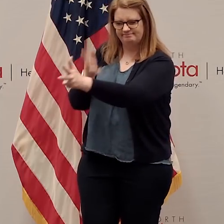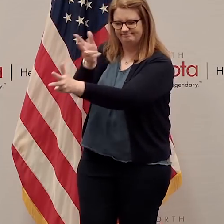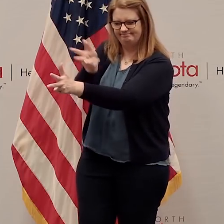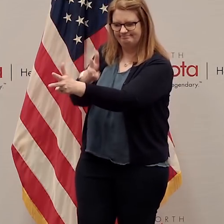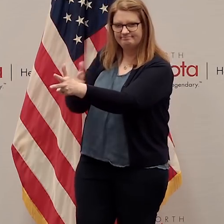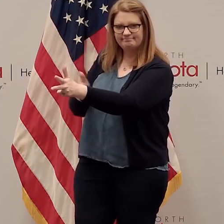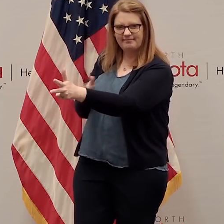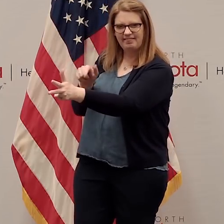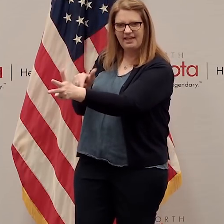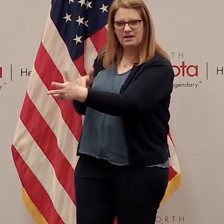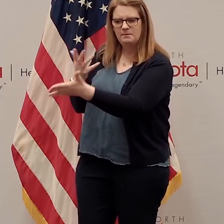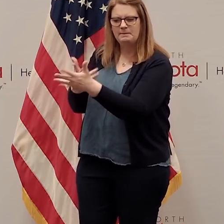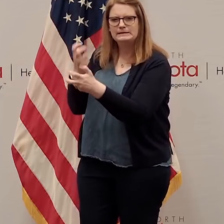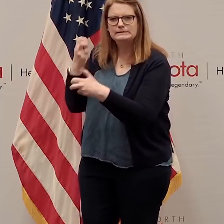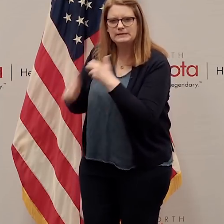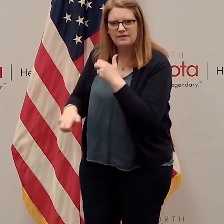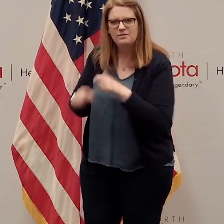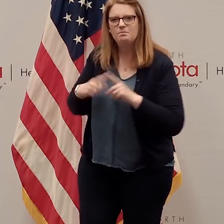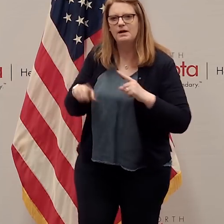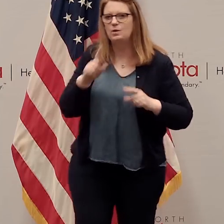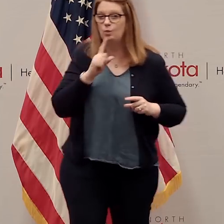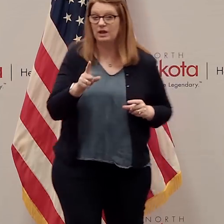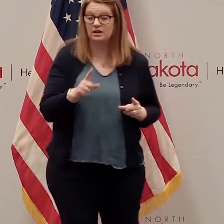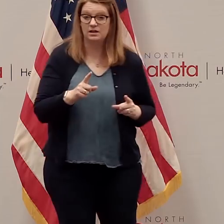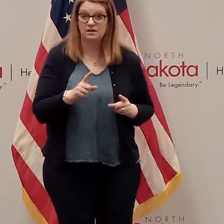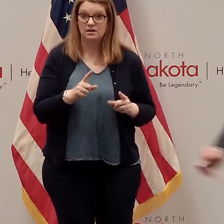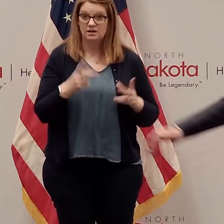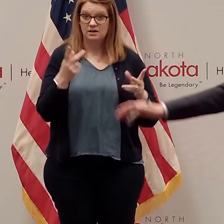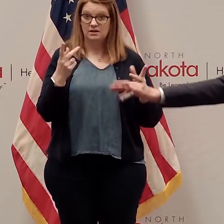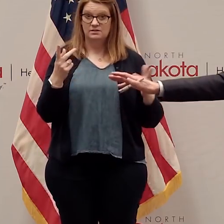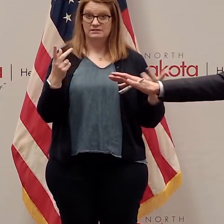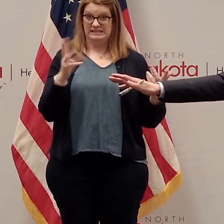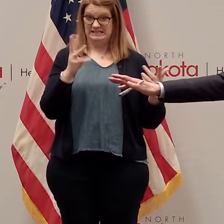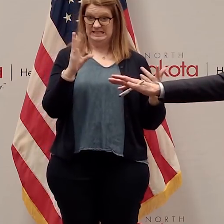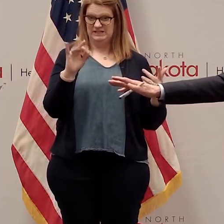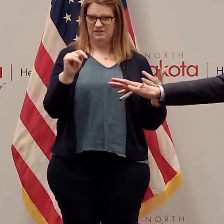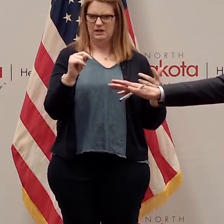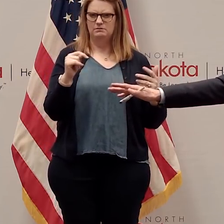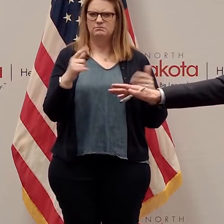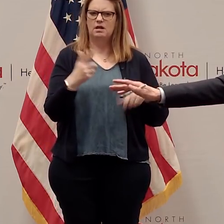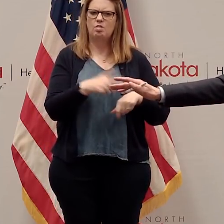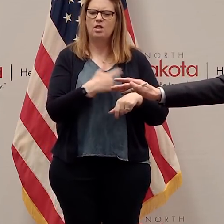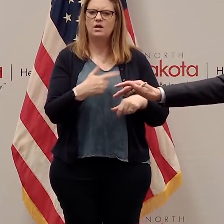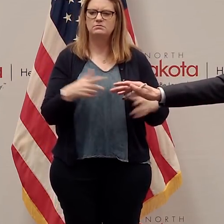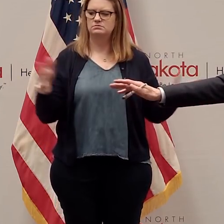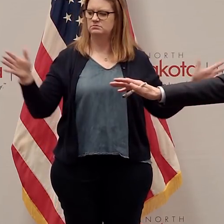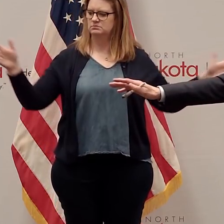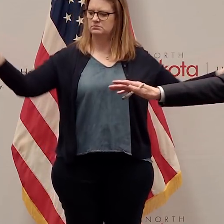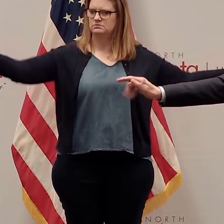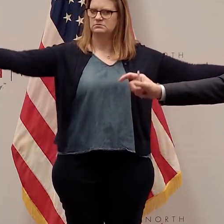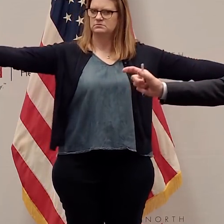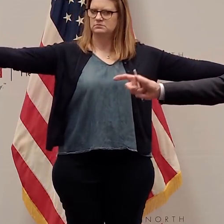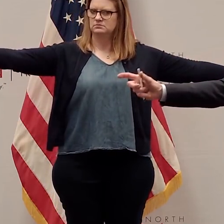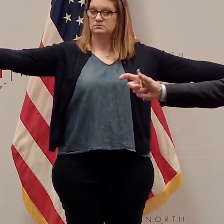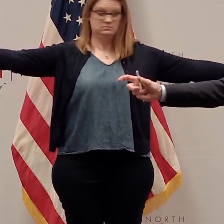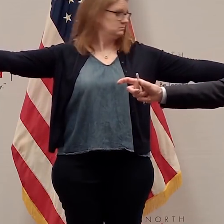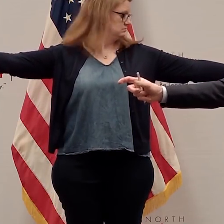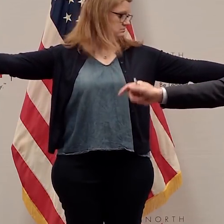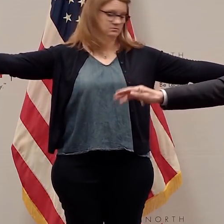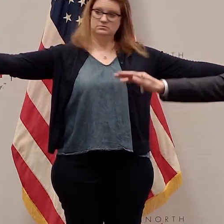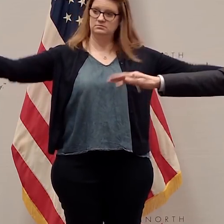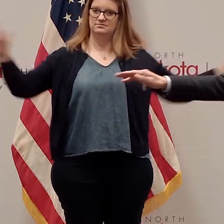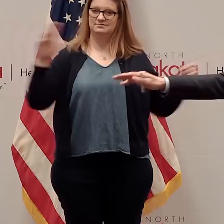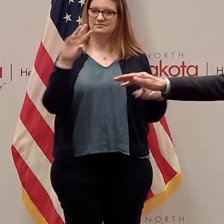this is one simple way to know whether you're 6 feet apart is spread your arms out, and if there's got to be some